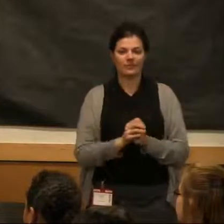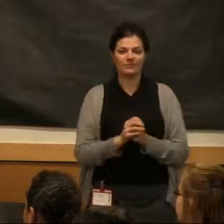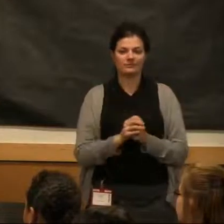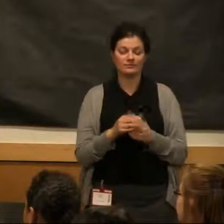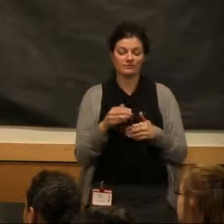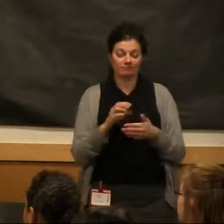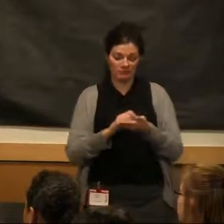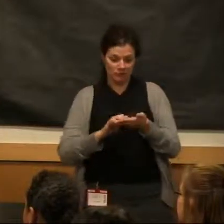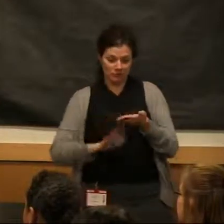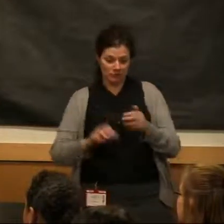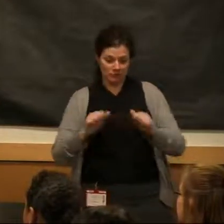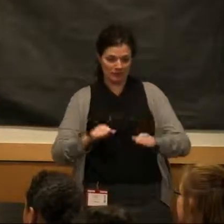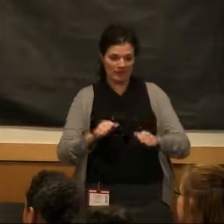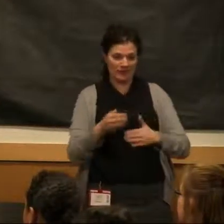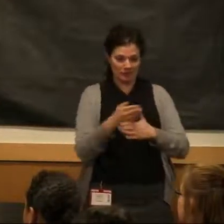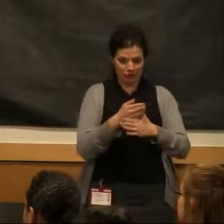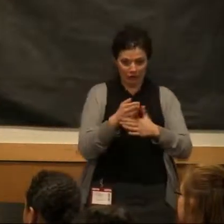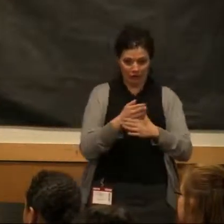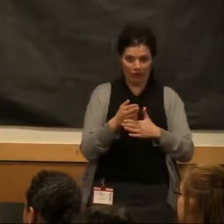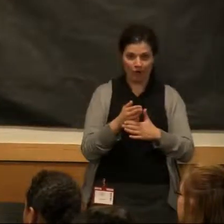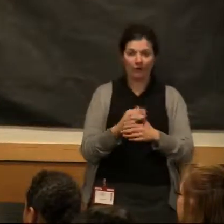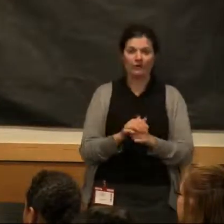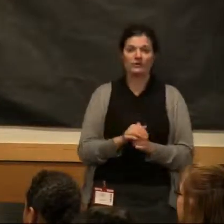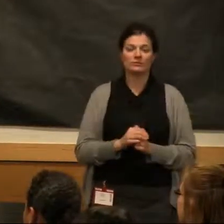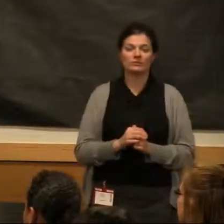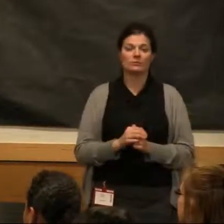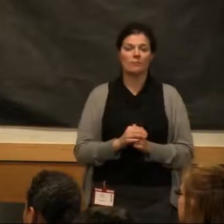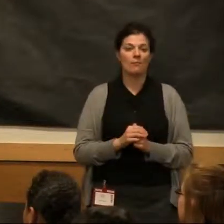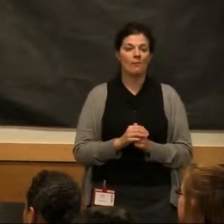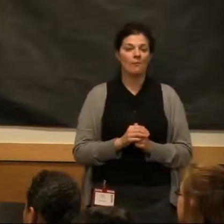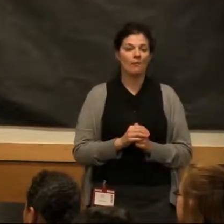can share, or some schools will have one per student.